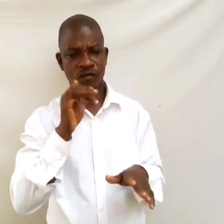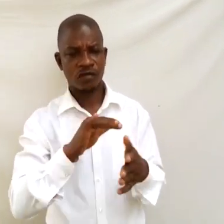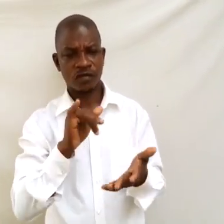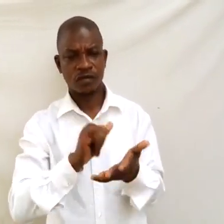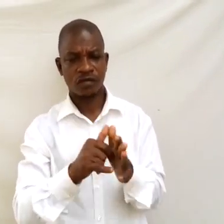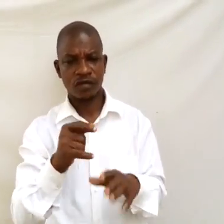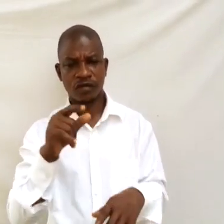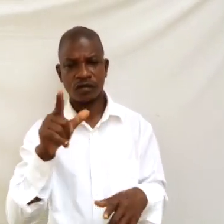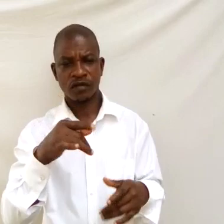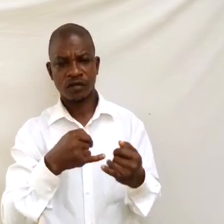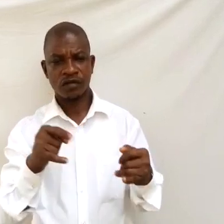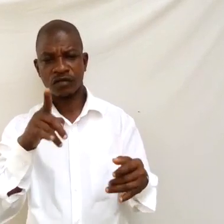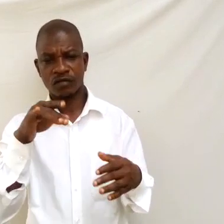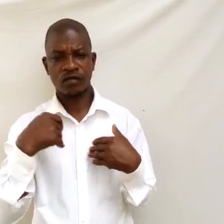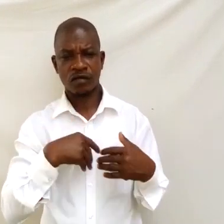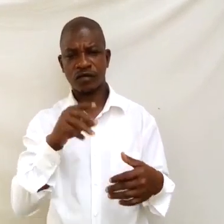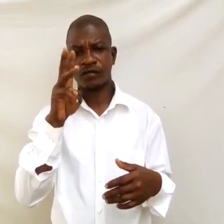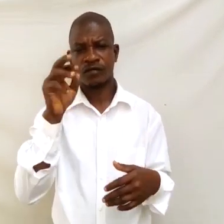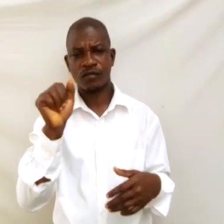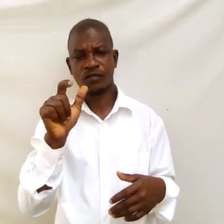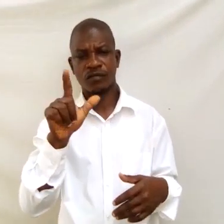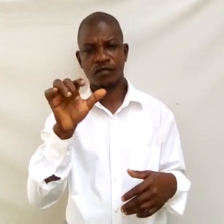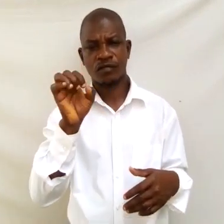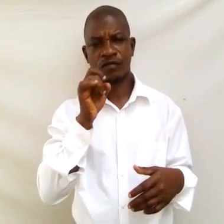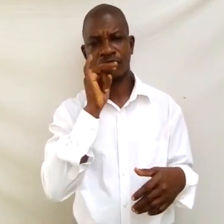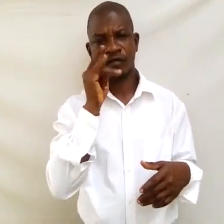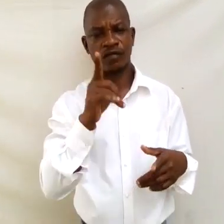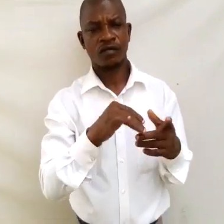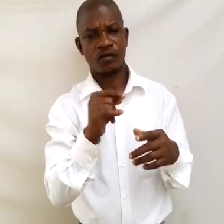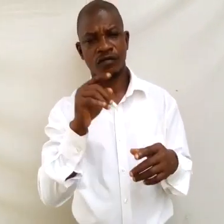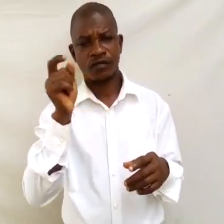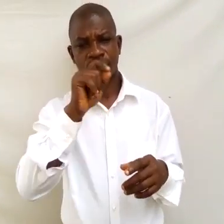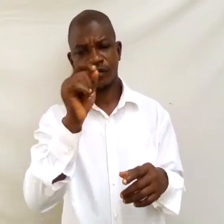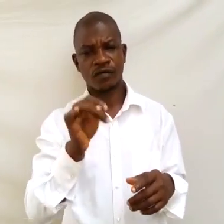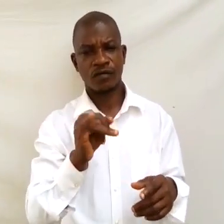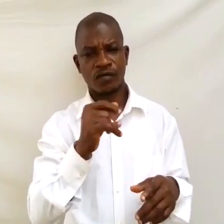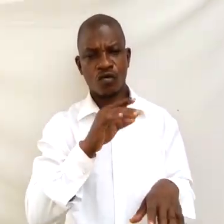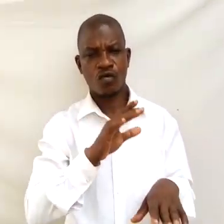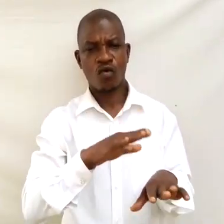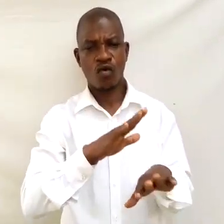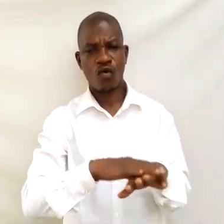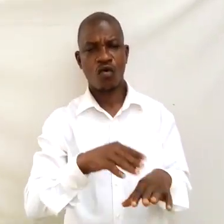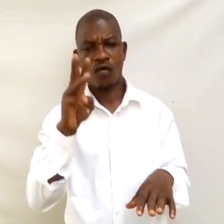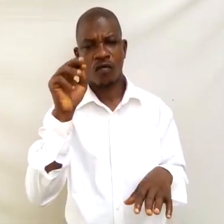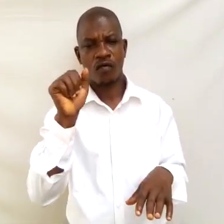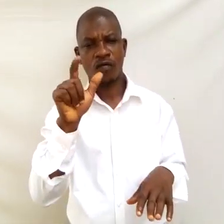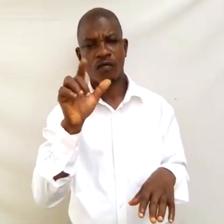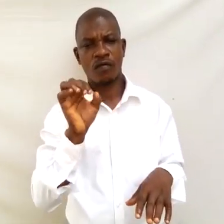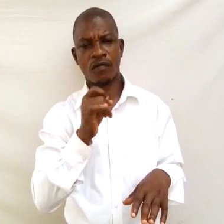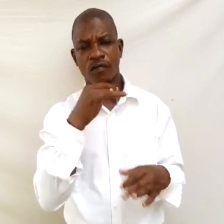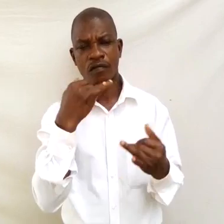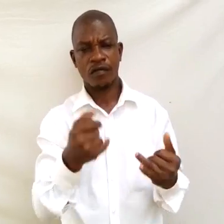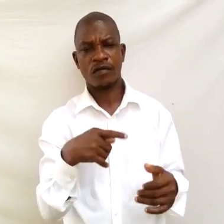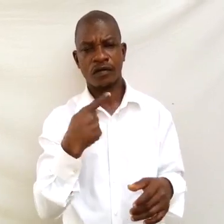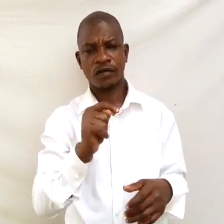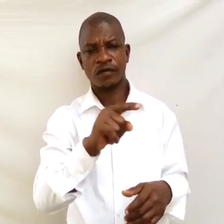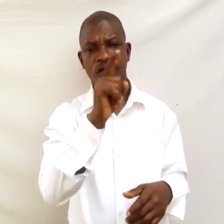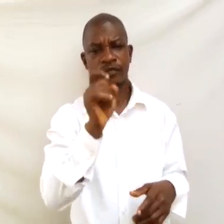Wale. Draw the 4 cardinal points on Wale. Now the question is, what